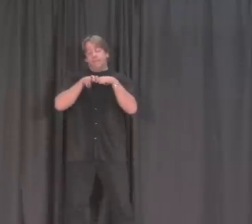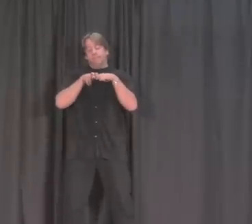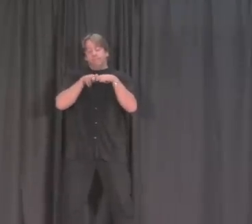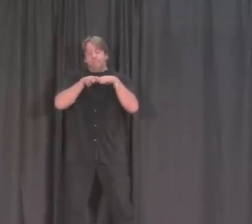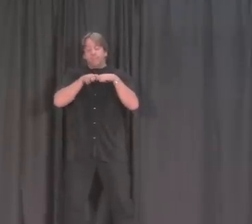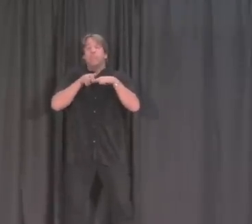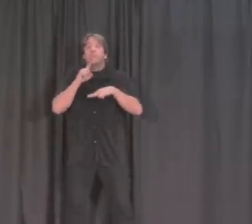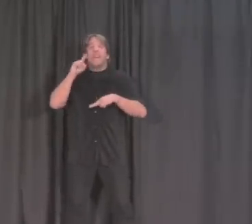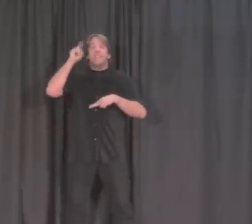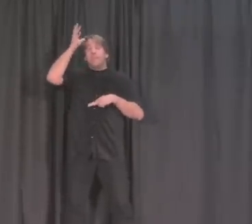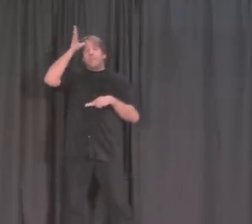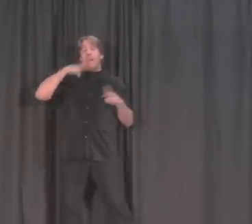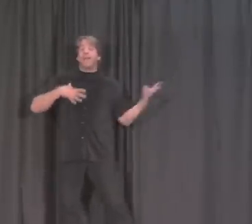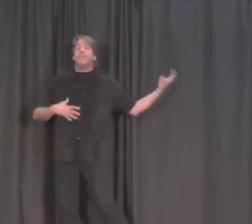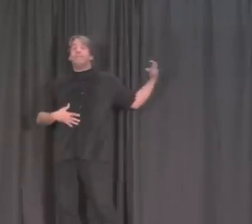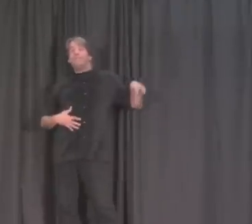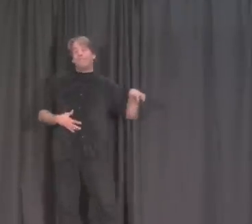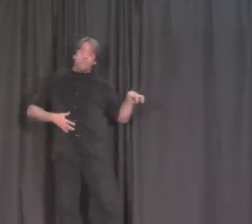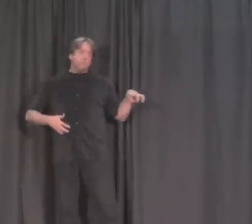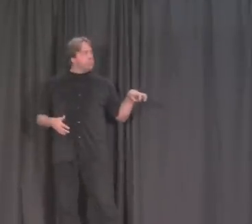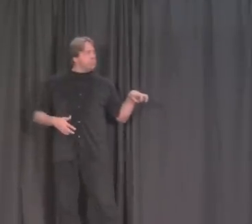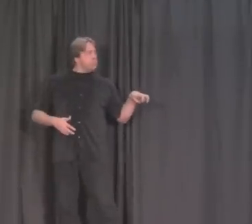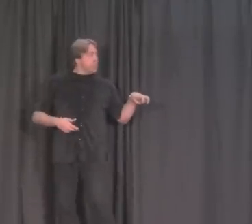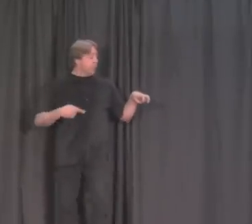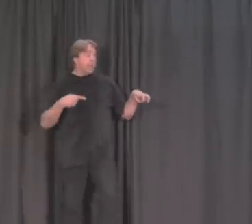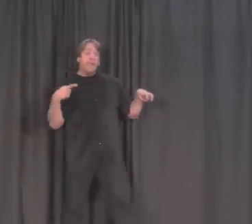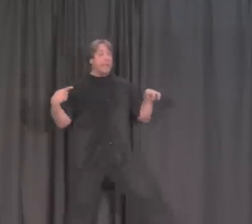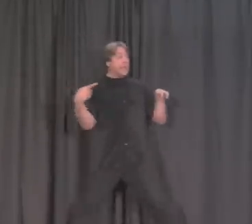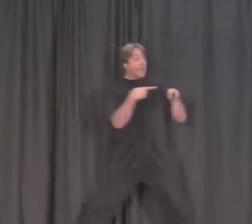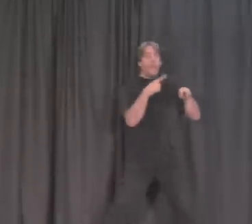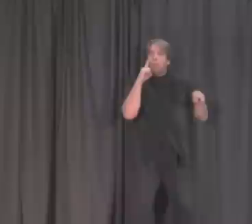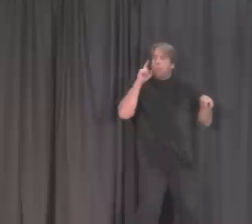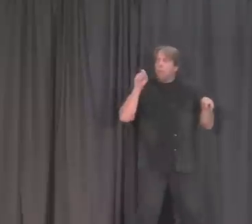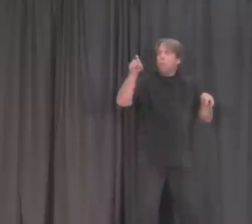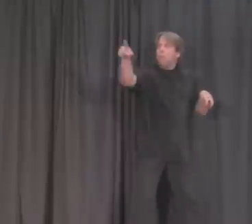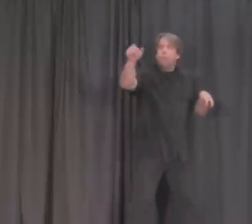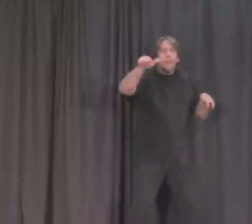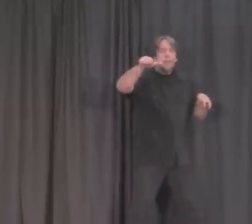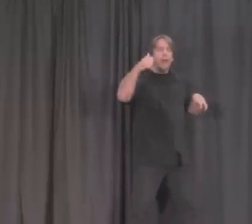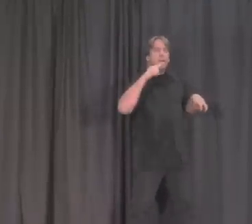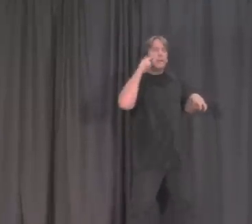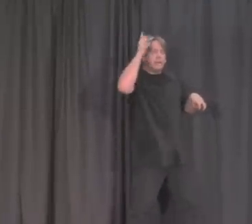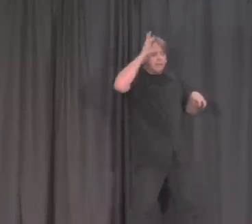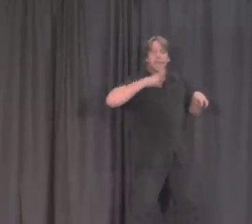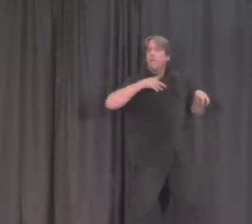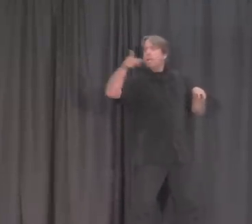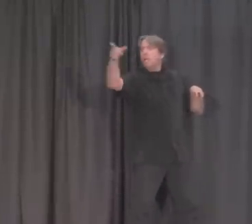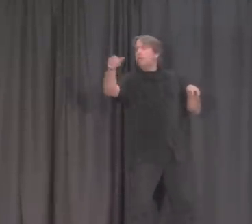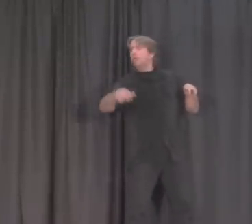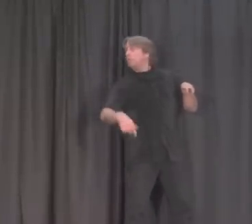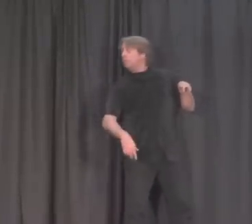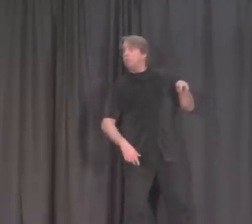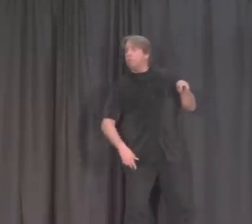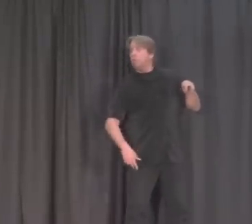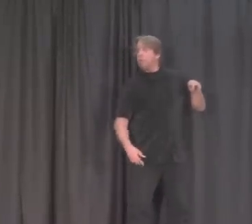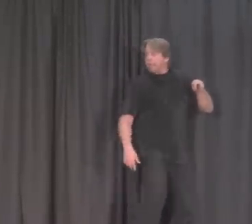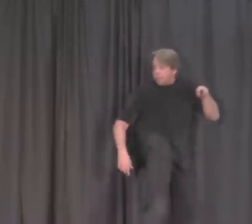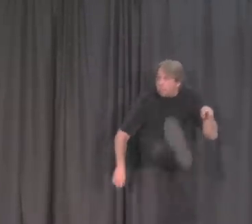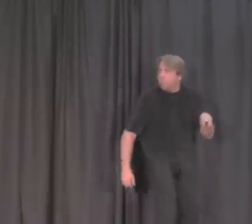I was sitting down waiting for my flight. A deaf man was on my left. He noticed another deaf man way on the right.